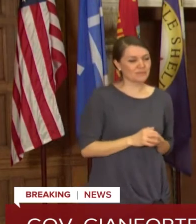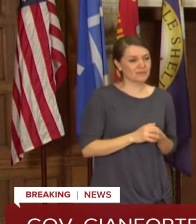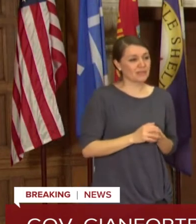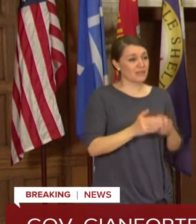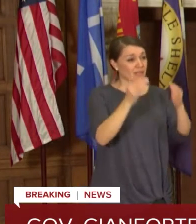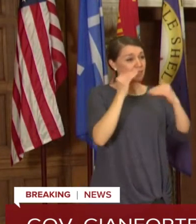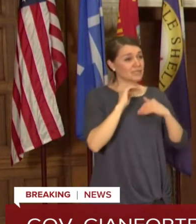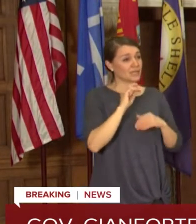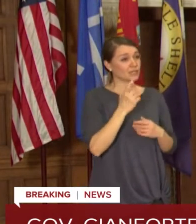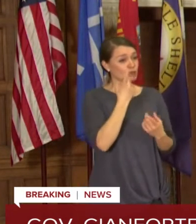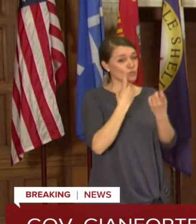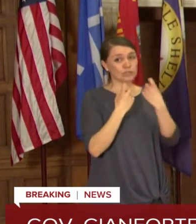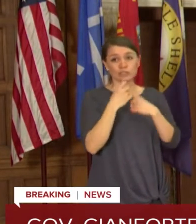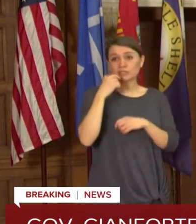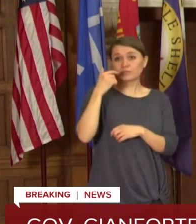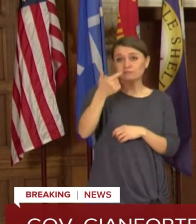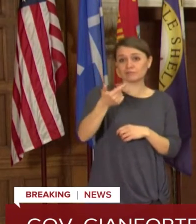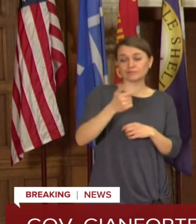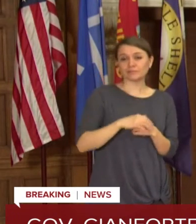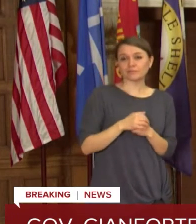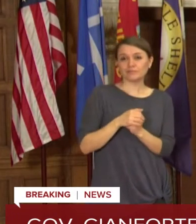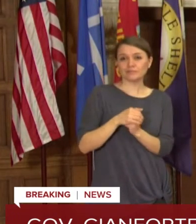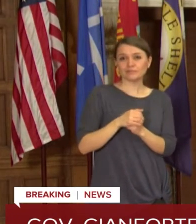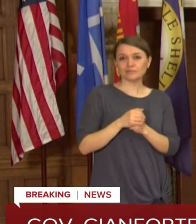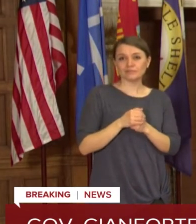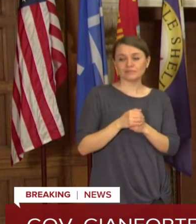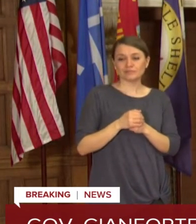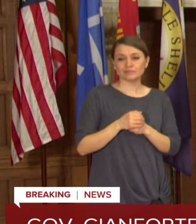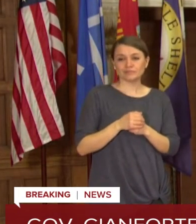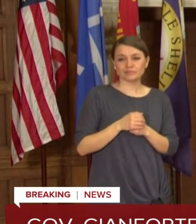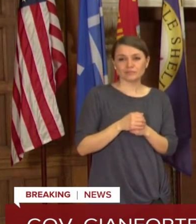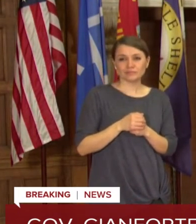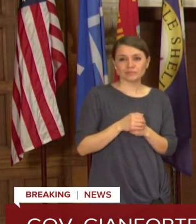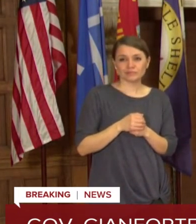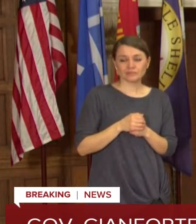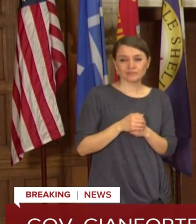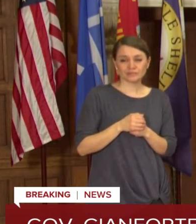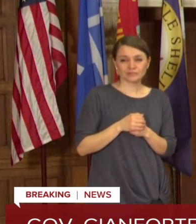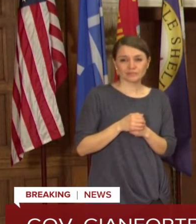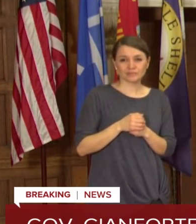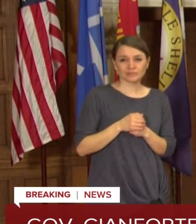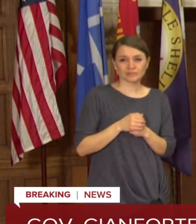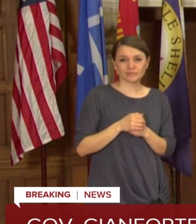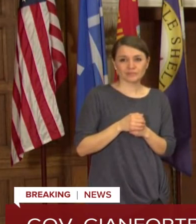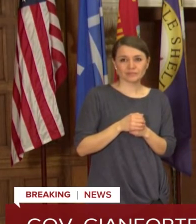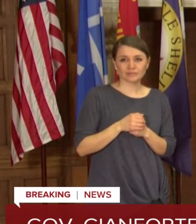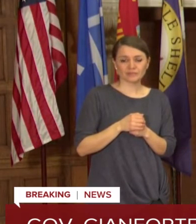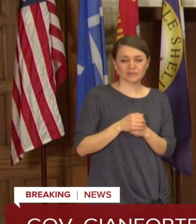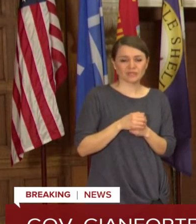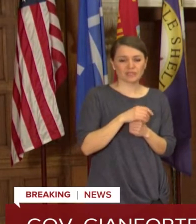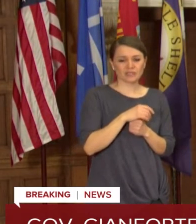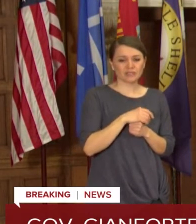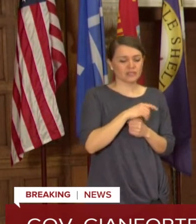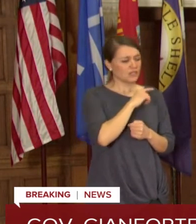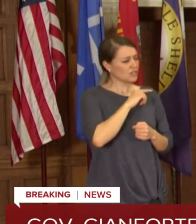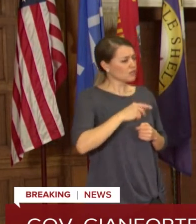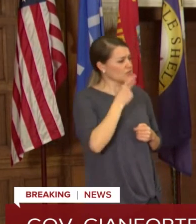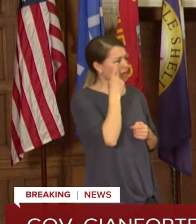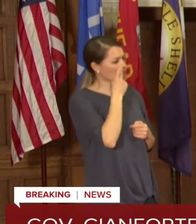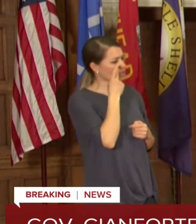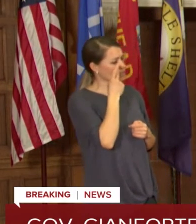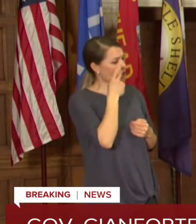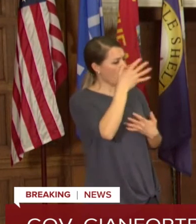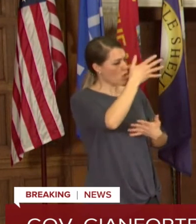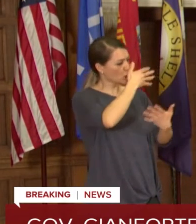Next question. Jonathan? Thank you, Governor. Jonathan Amberian, Montana Television Network. Governor, I saw that on